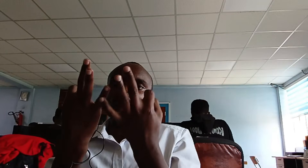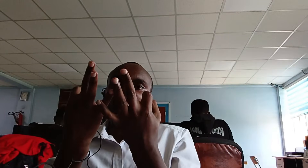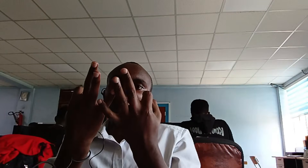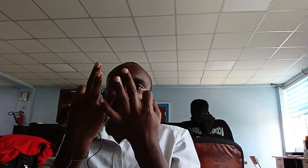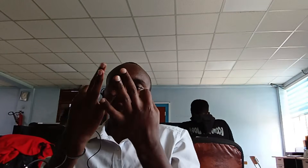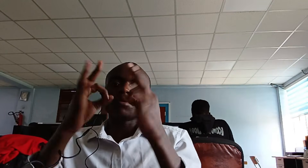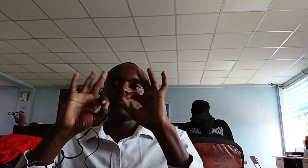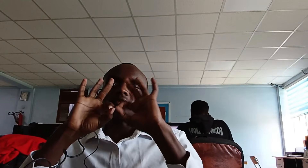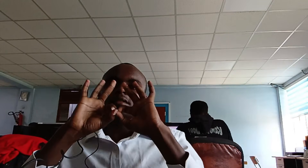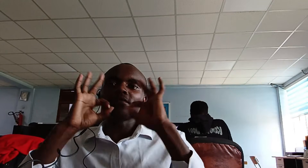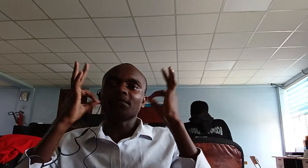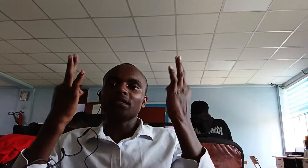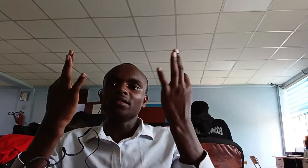Family. Remember we said family.